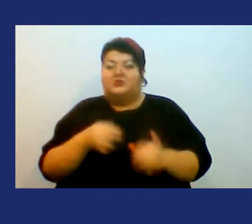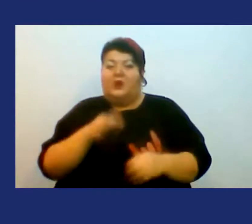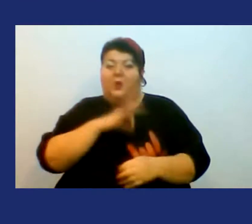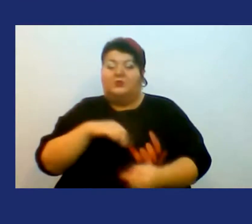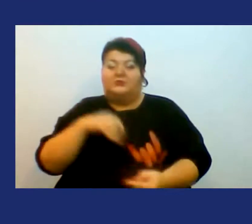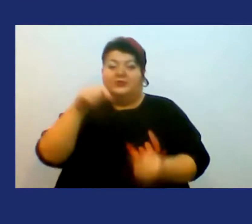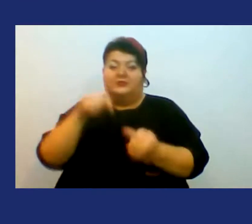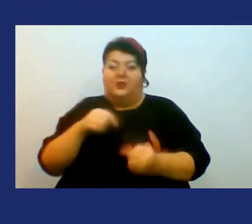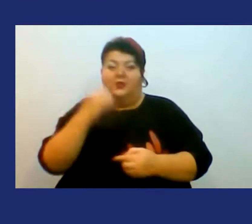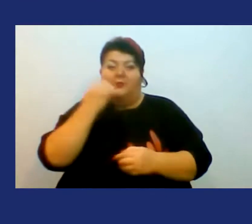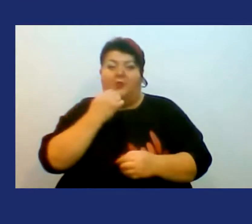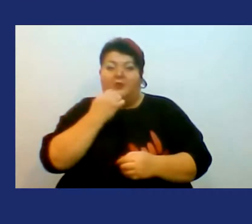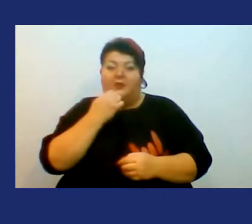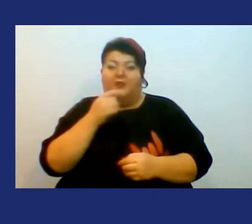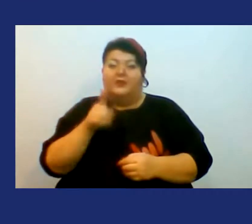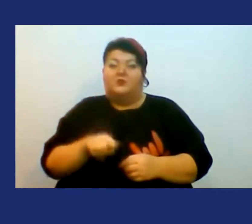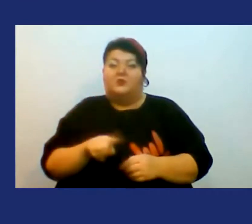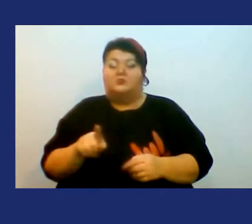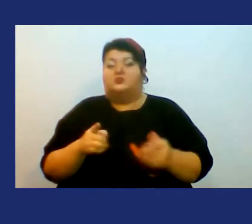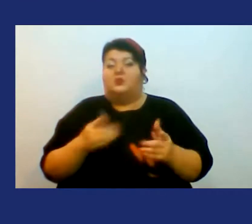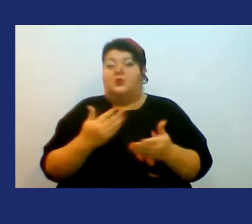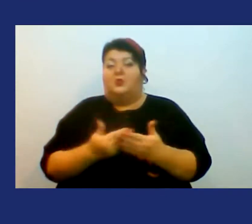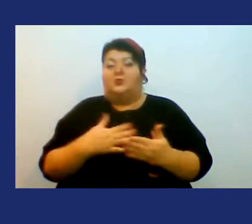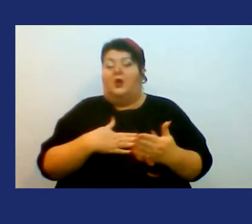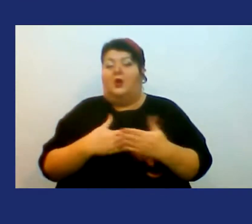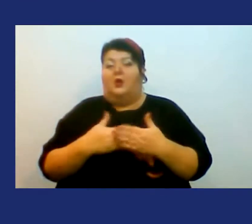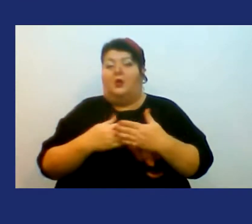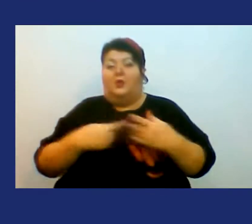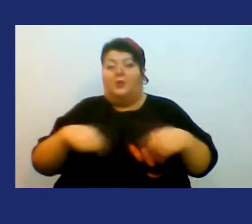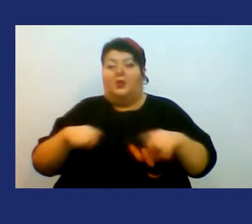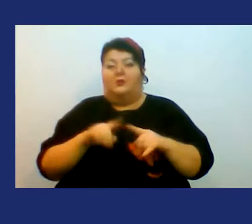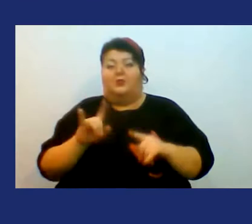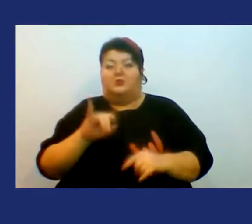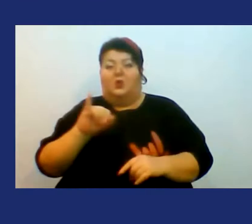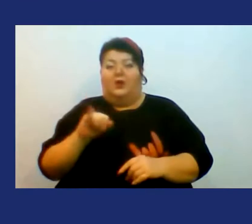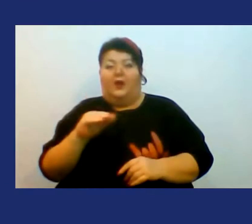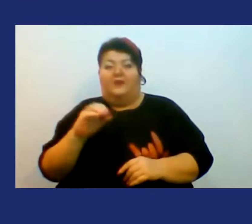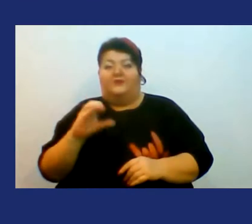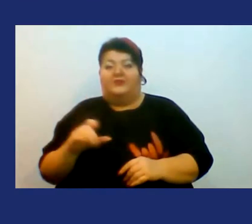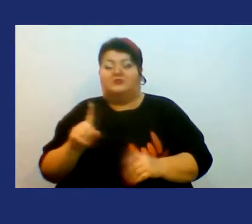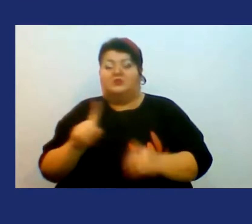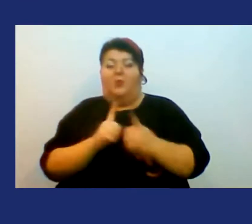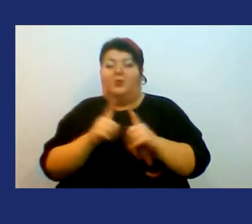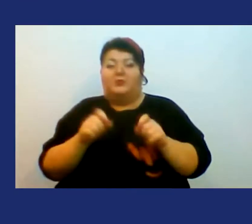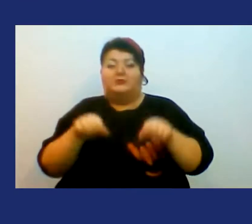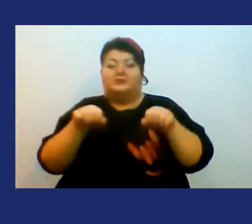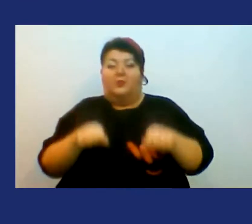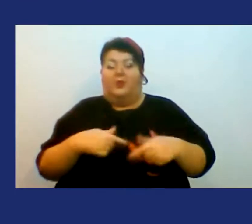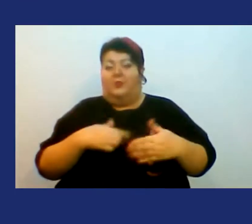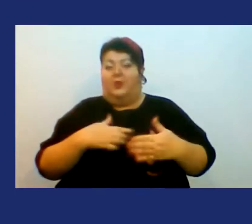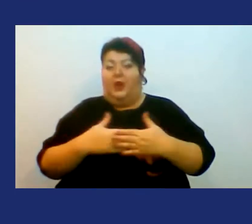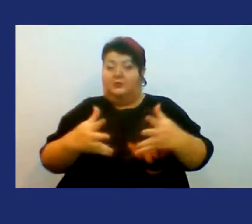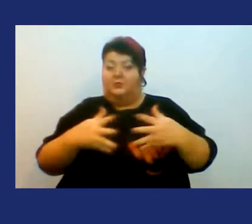working on. Also, grasping this opportunity, I would like to thank IFES